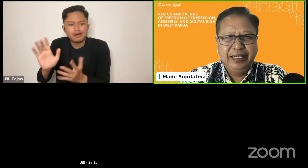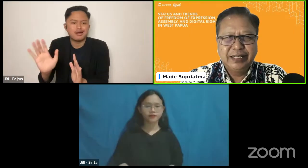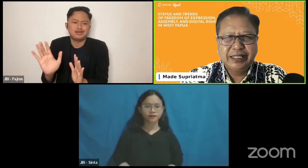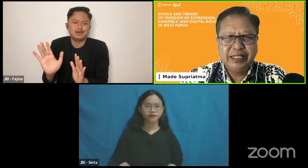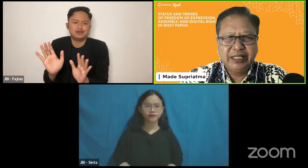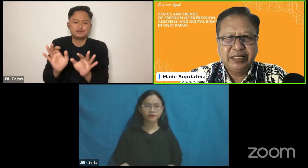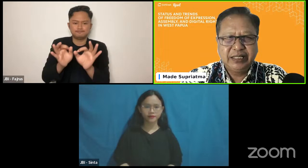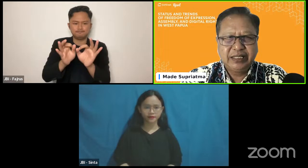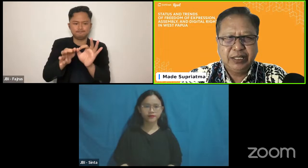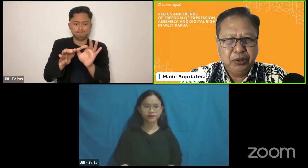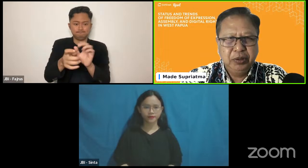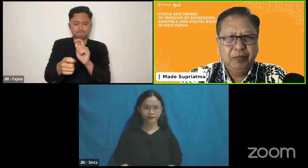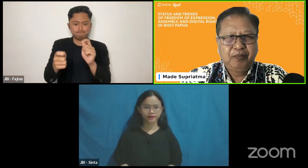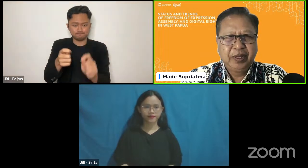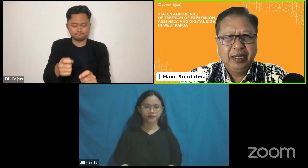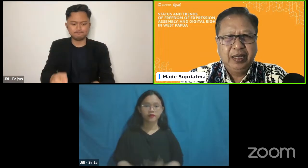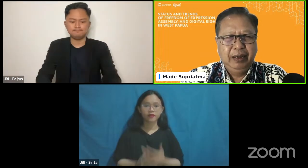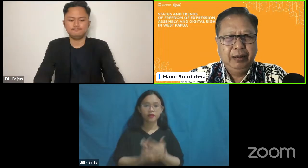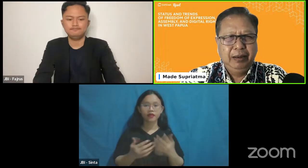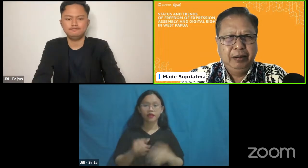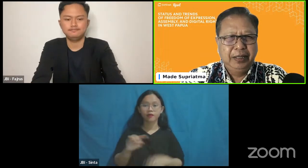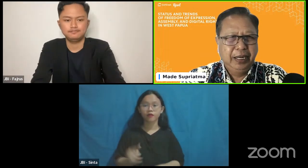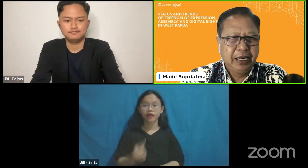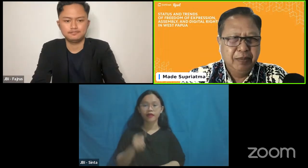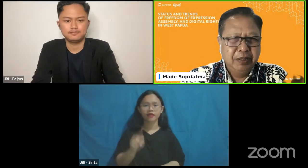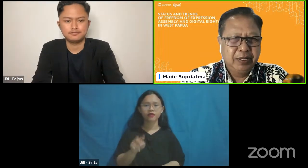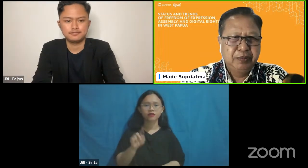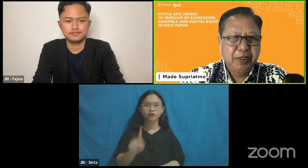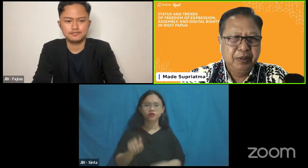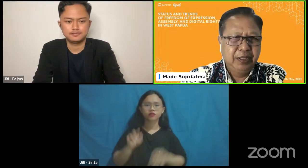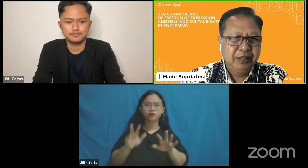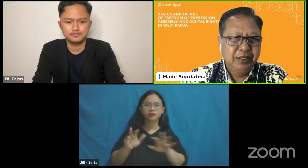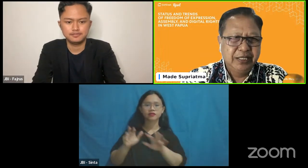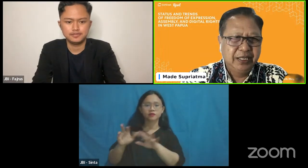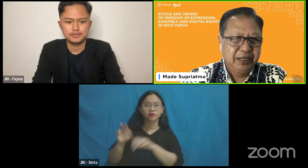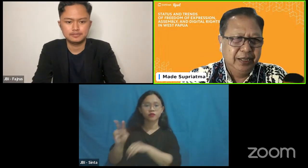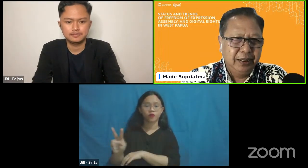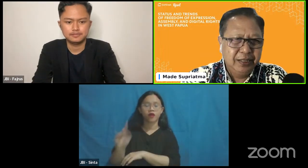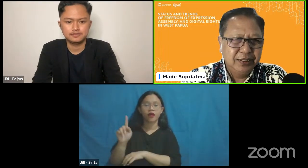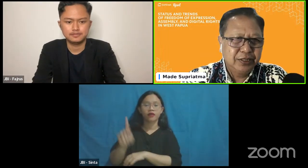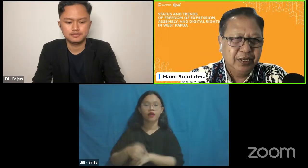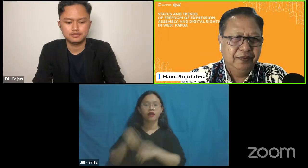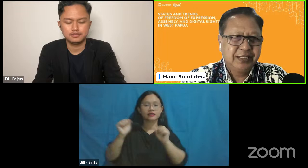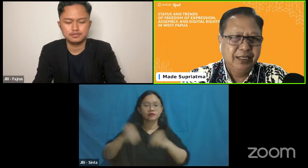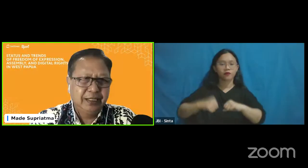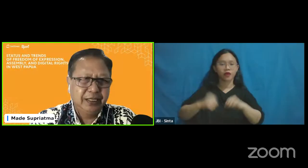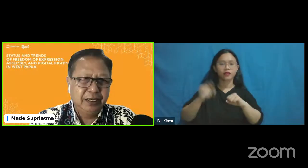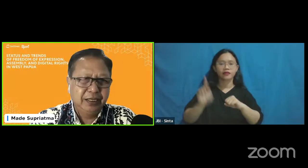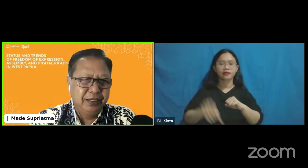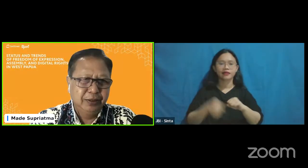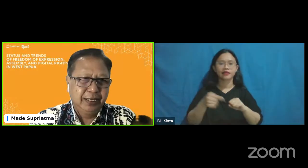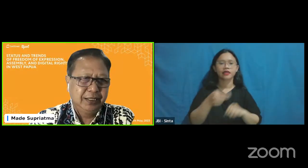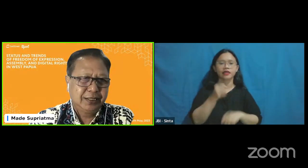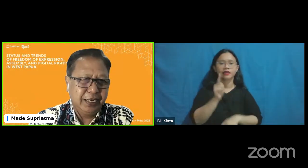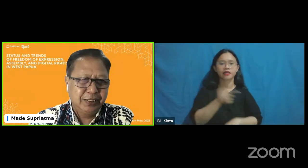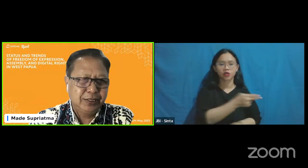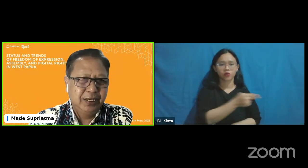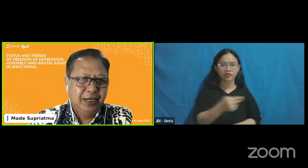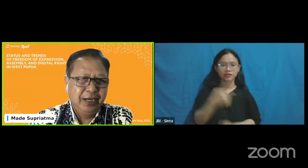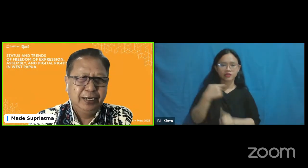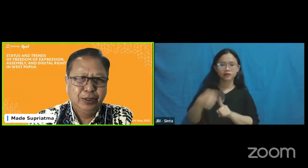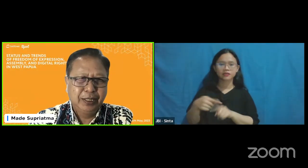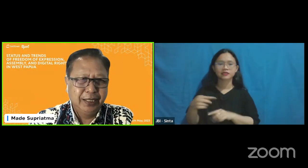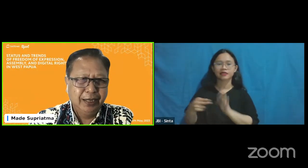In 1962, the agreement was between Indonesia and the Netherlands, facilitated by the United